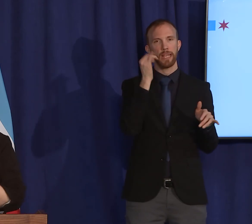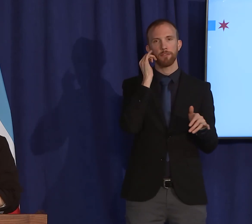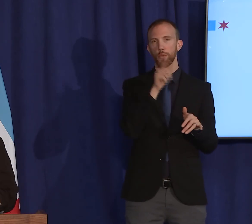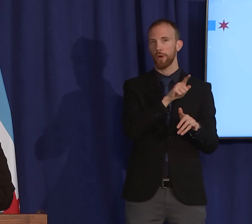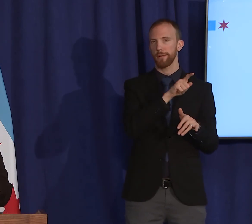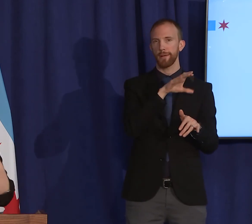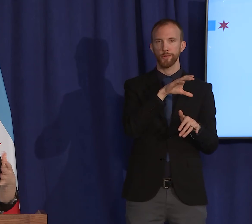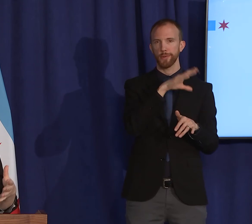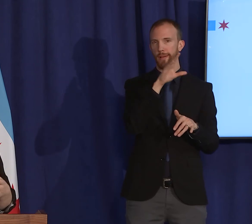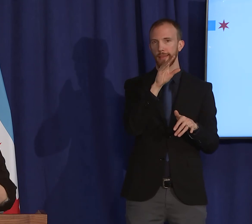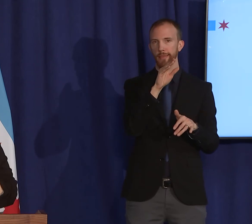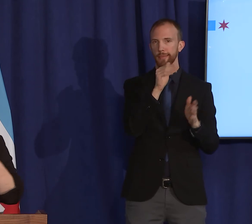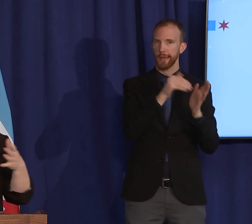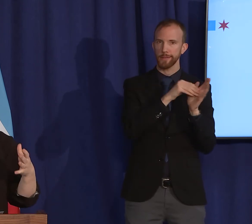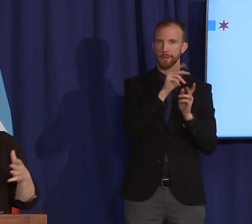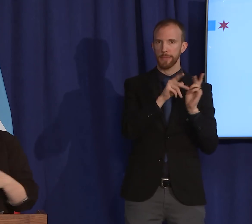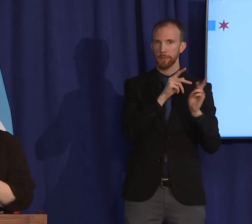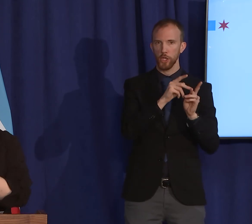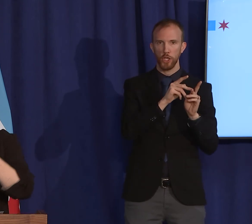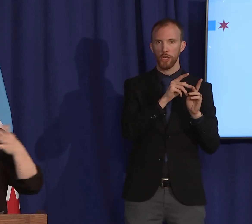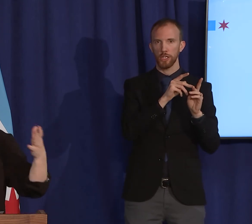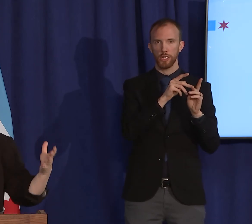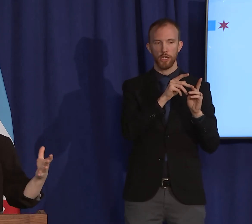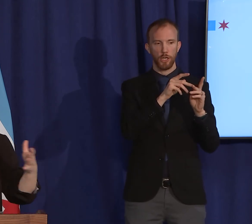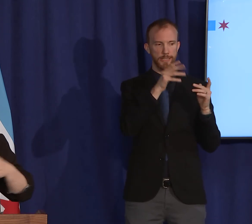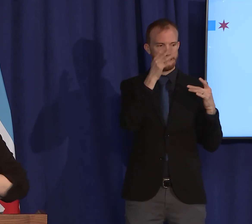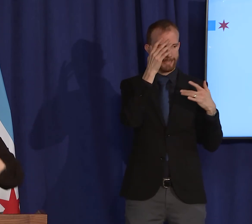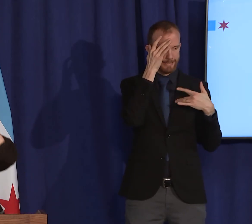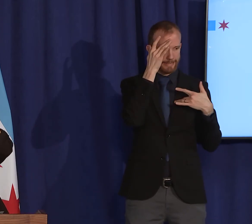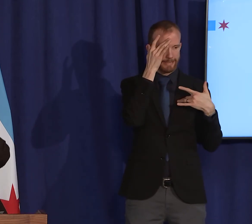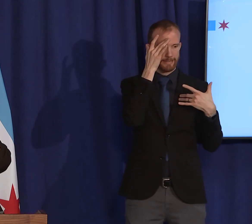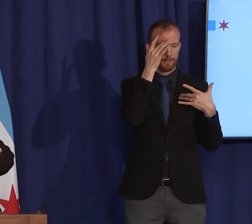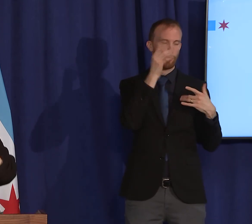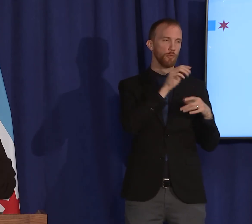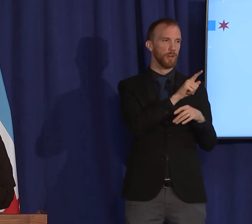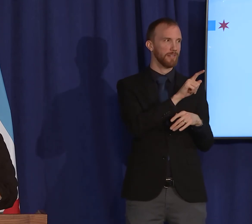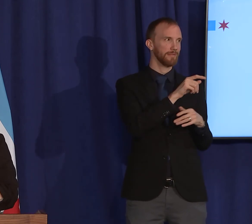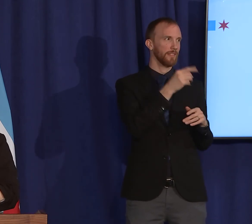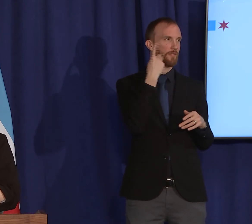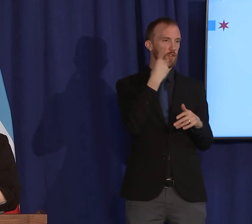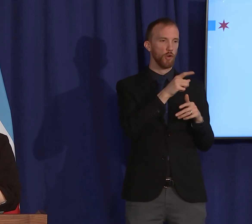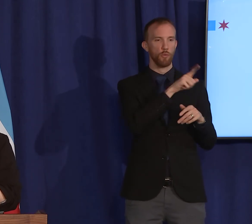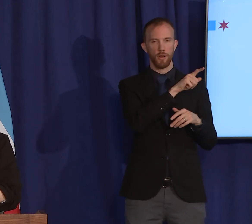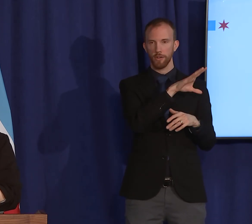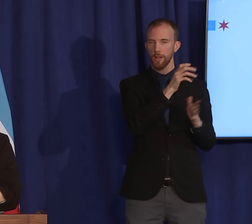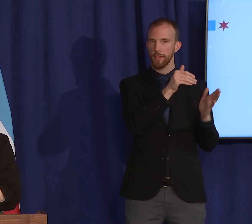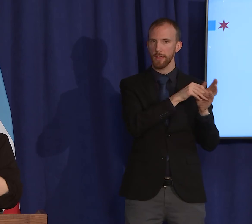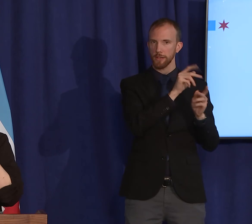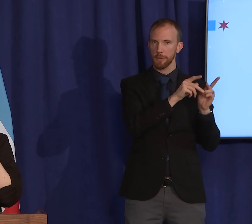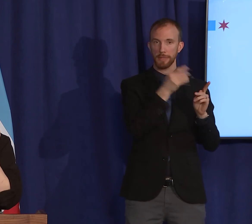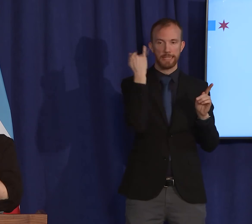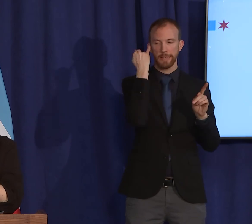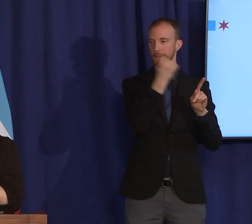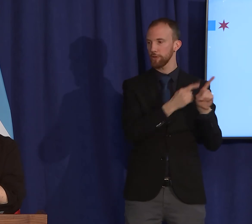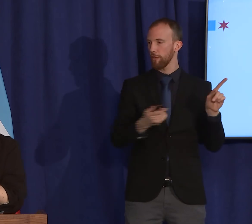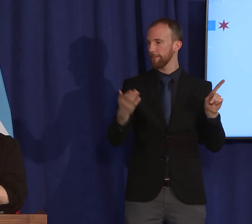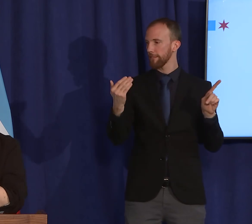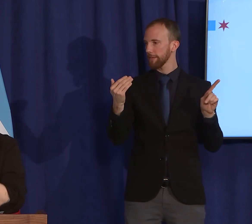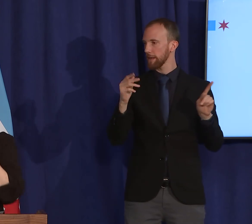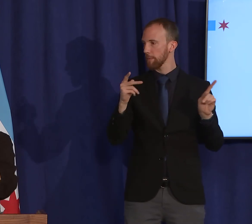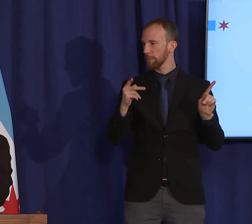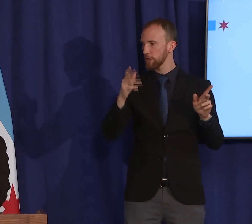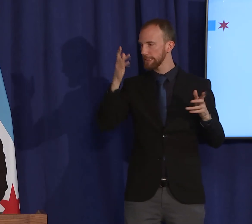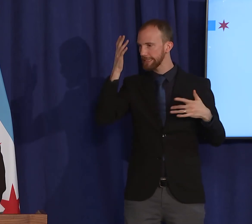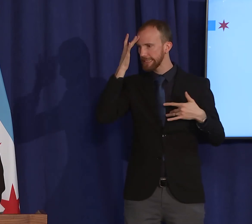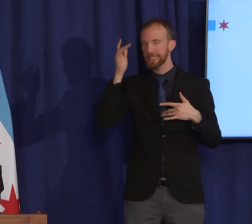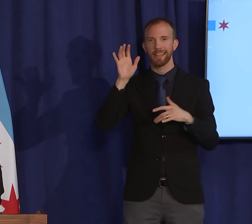travel order is pegged to. That is roughly equivalent to the national case rates that are set for very high. And so, I think people don't think very well in